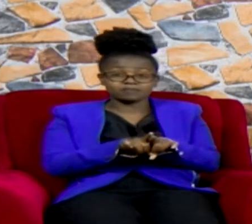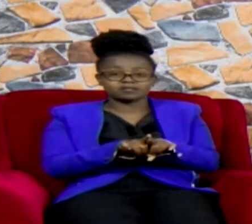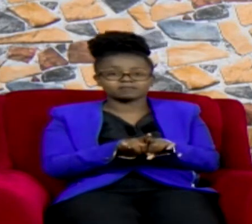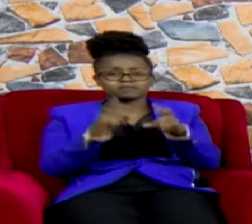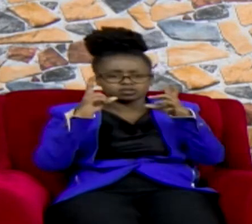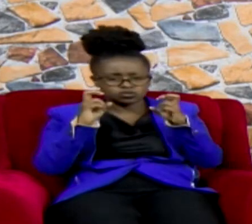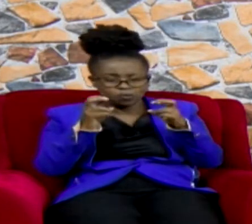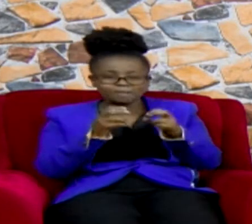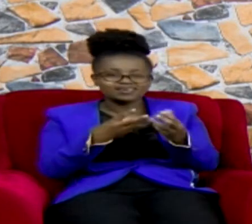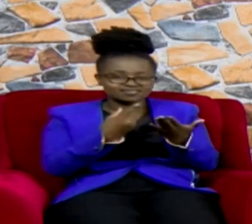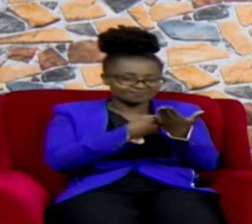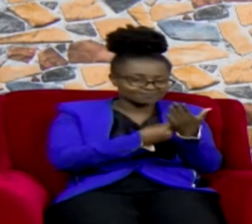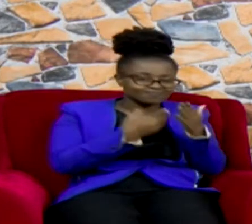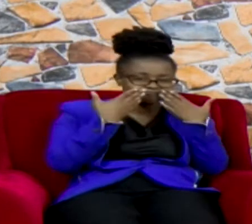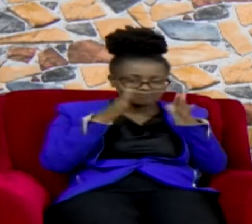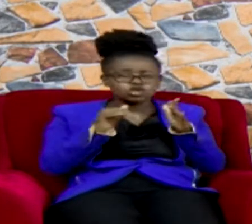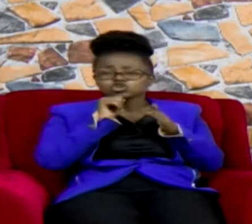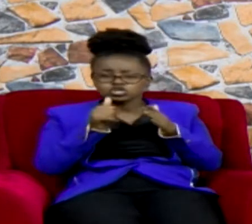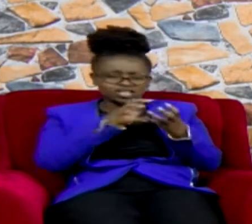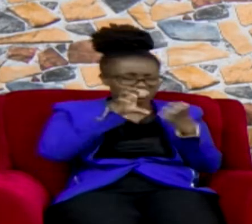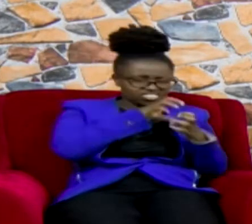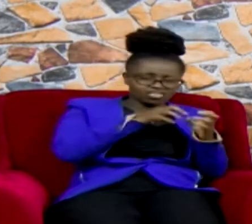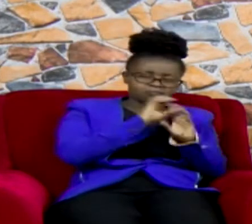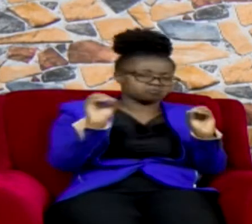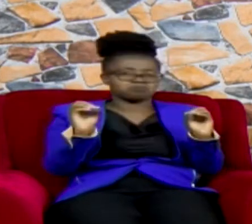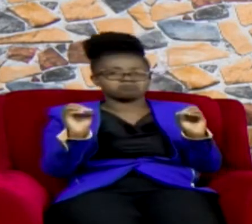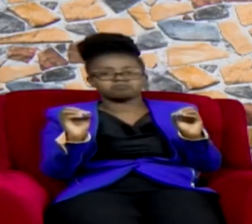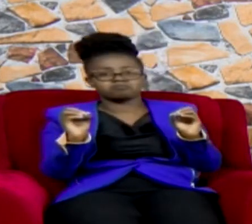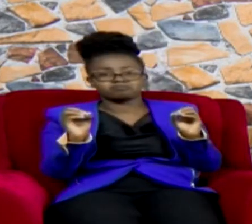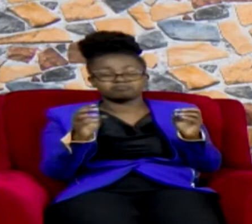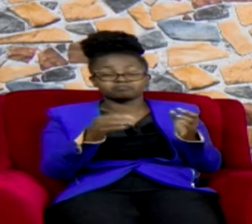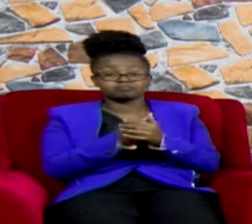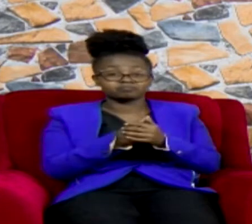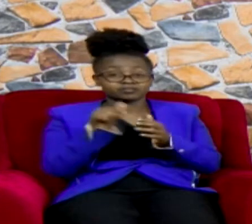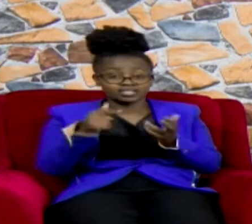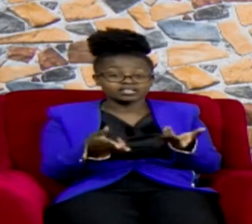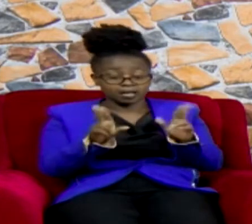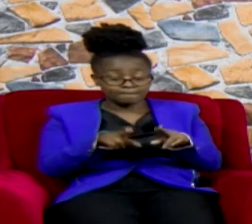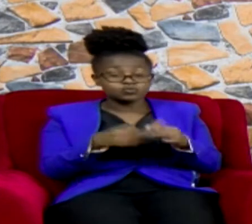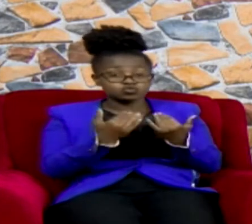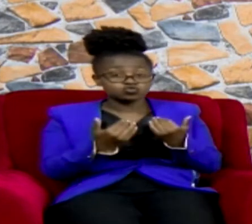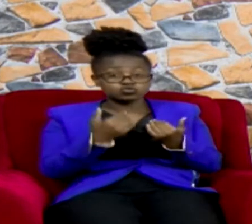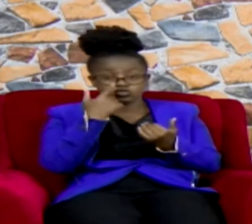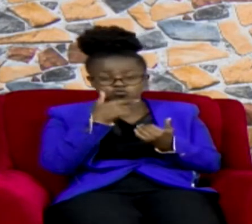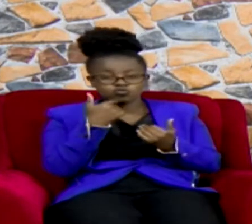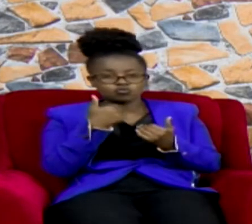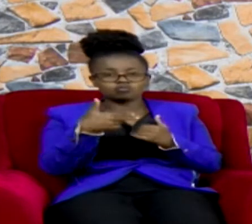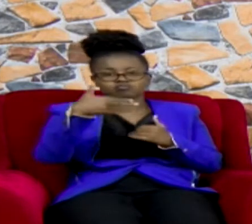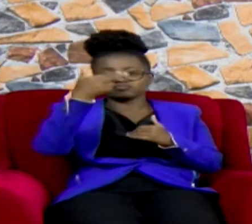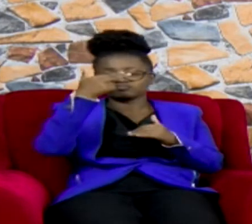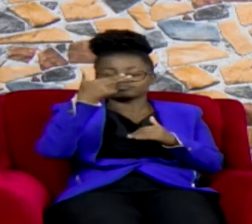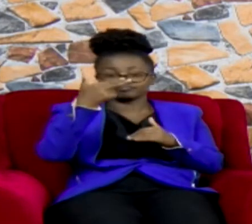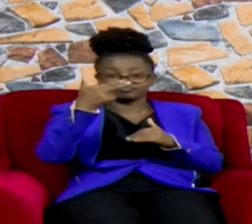all those. Okay, so that's the pragmatic side. Yes, and mostly it's happen to the children in the high function. The